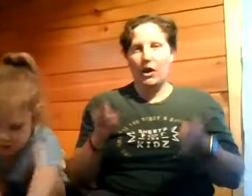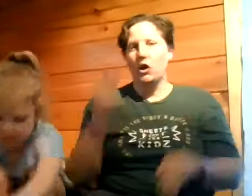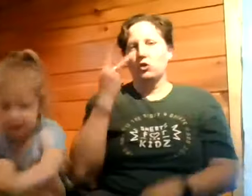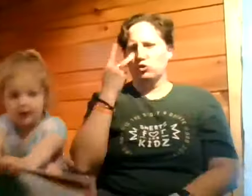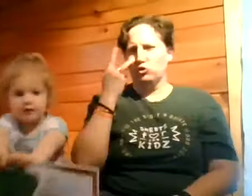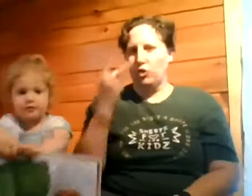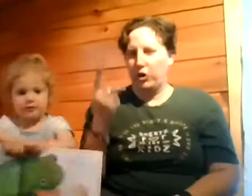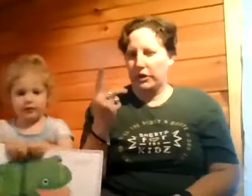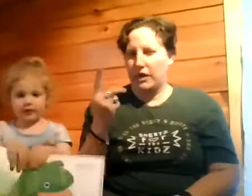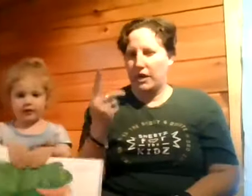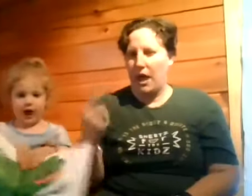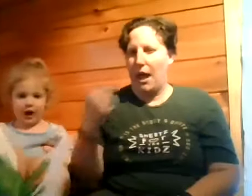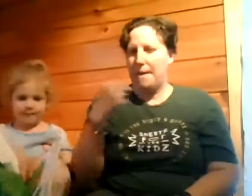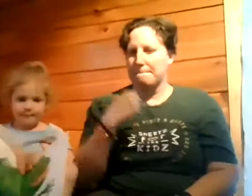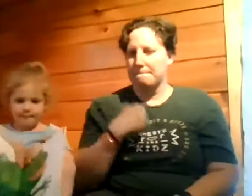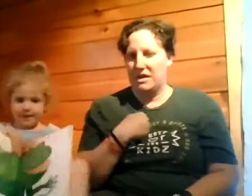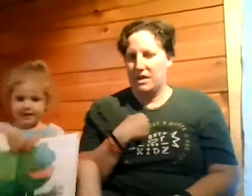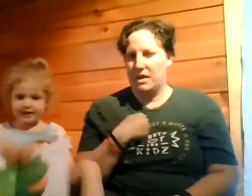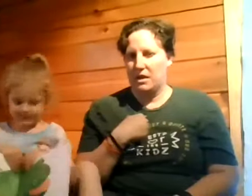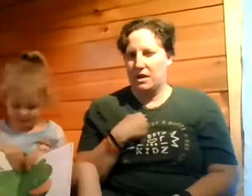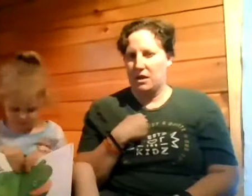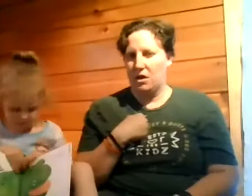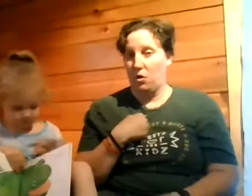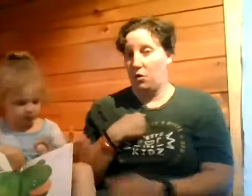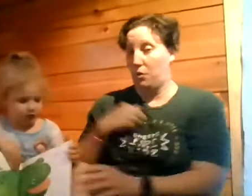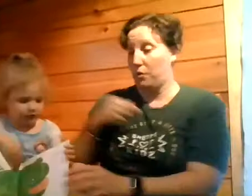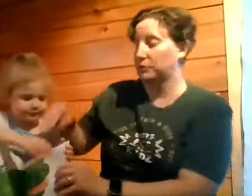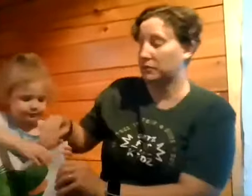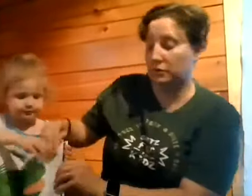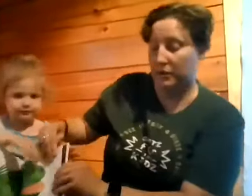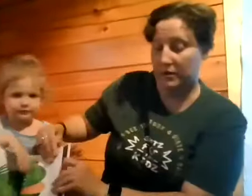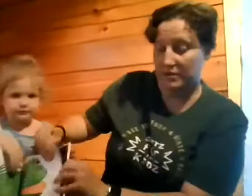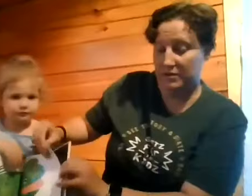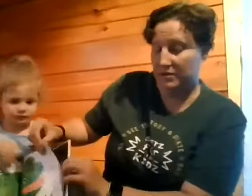a teacher looking at me. This one's a good one.